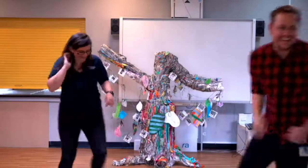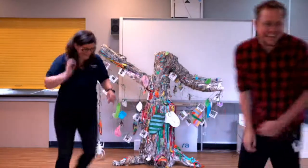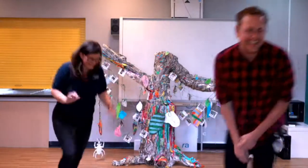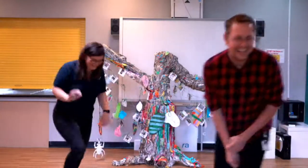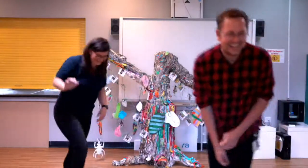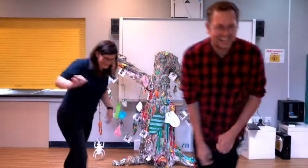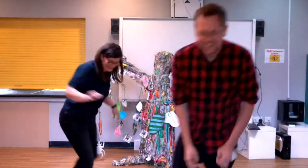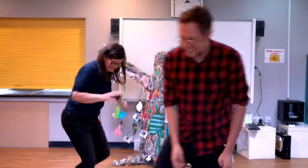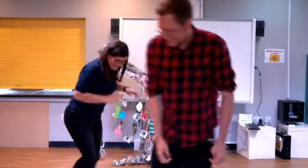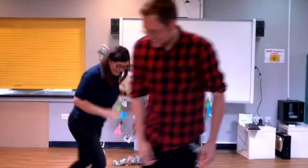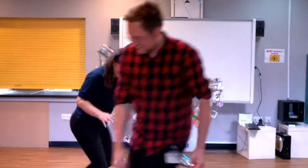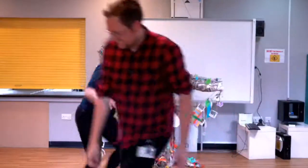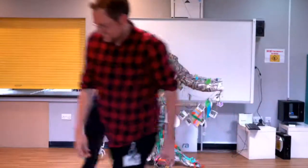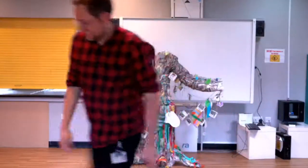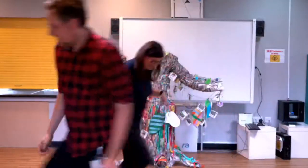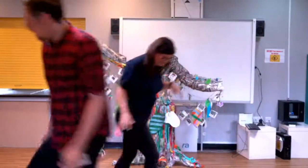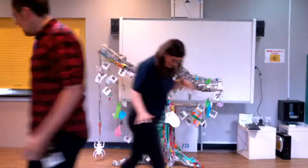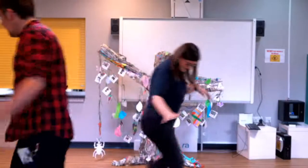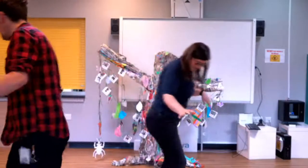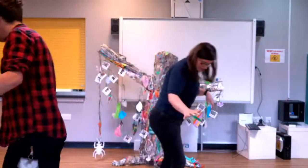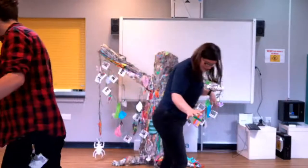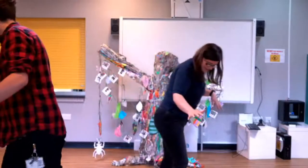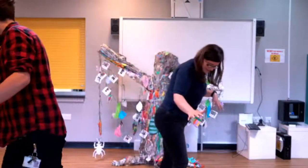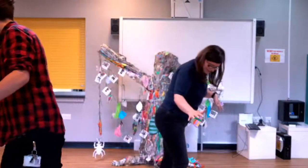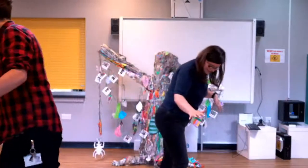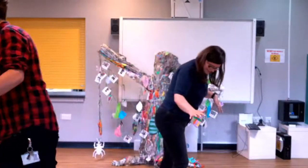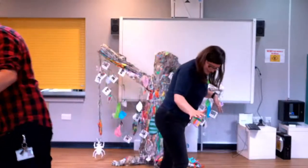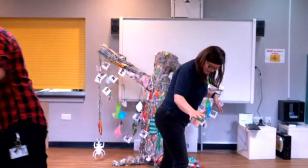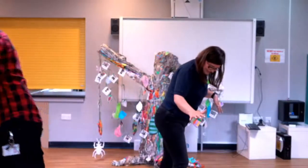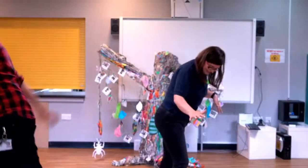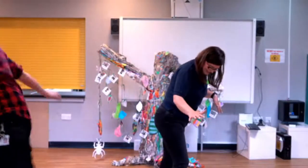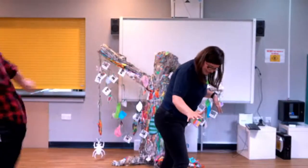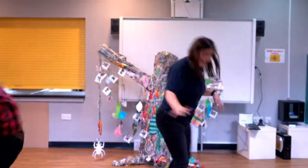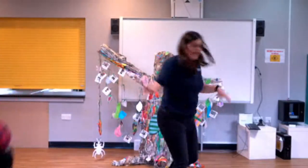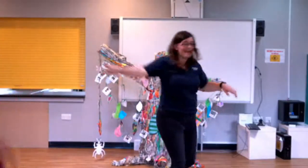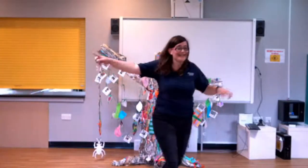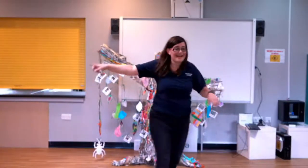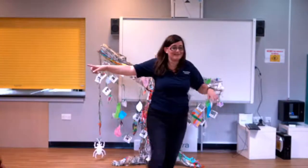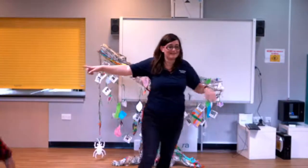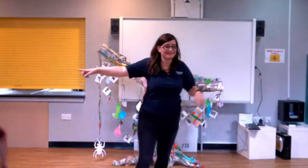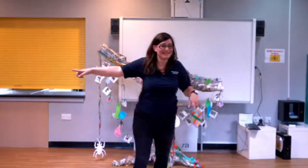Oh, no! I